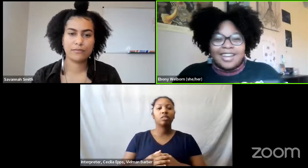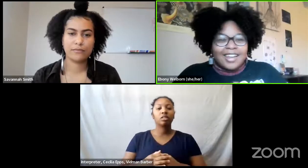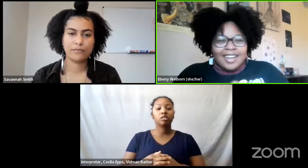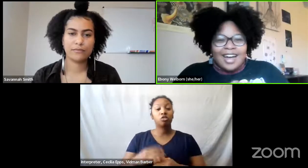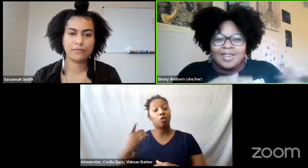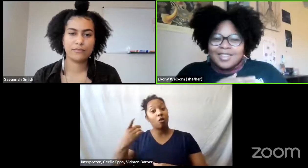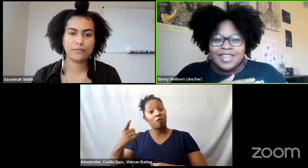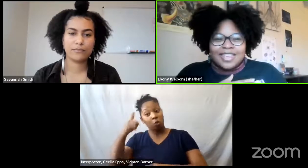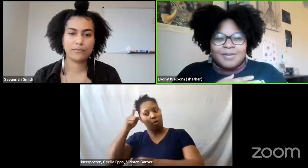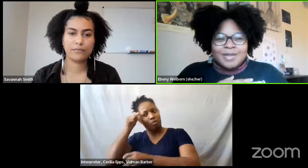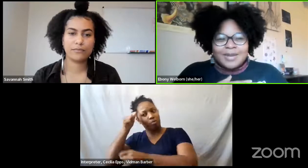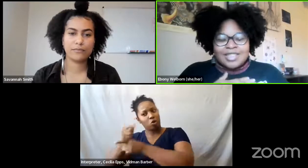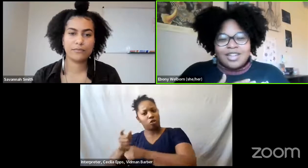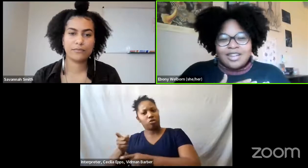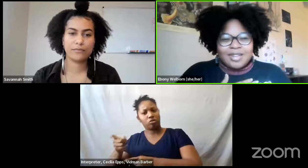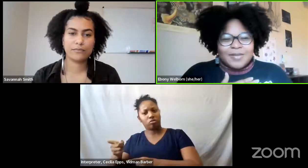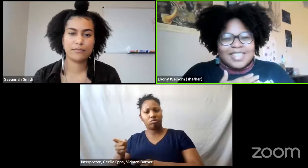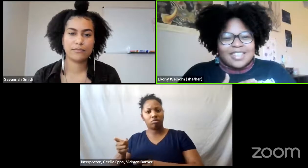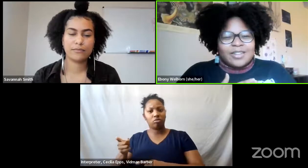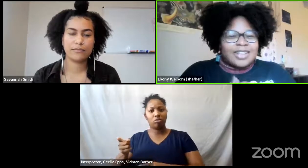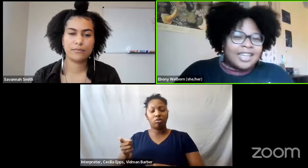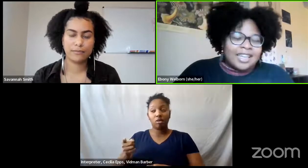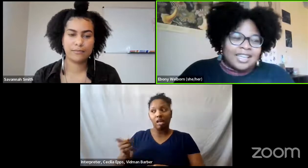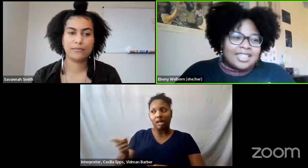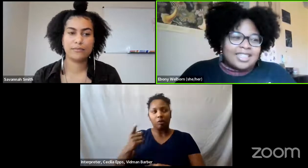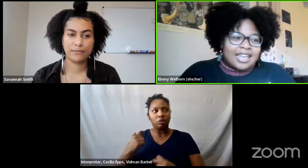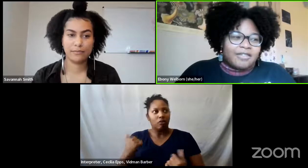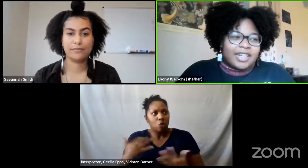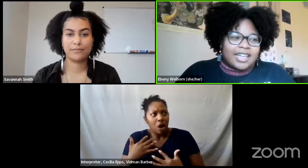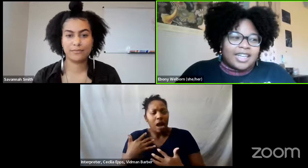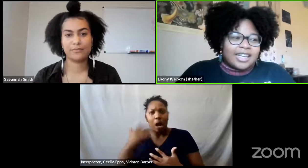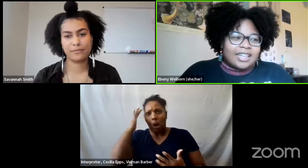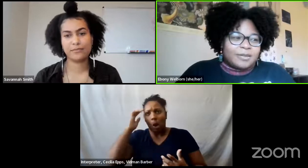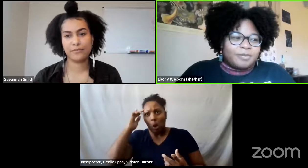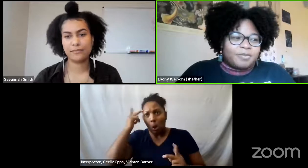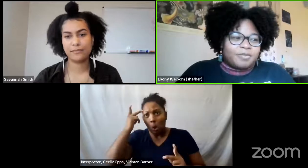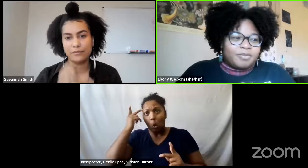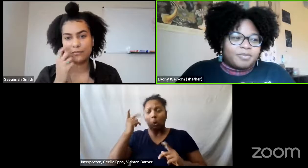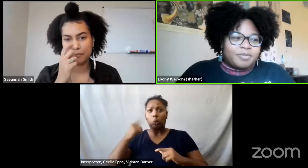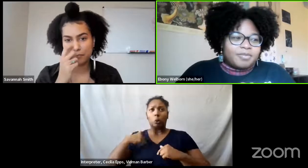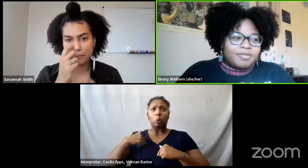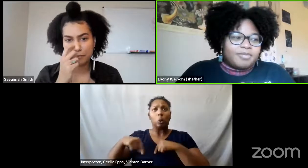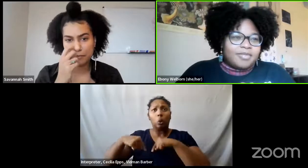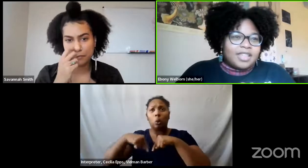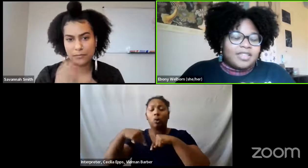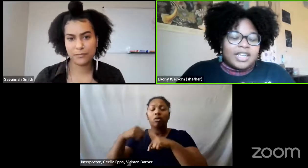my brother, I was over here almost about to drown him, and so it's just like a very